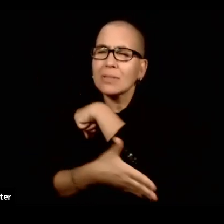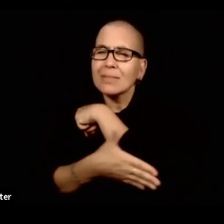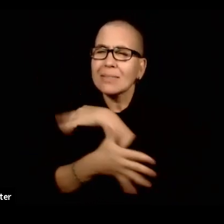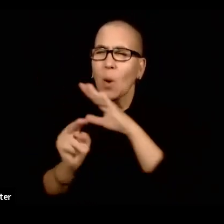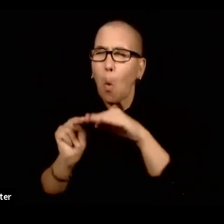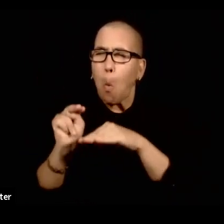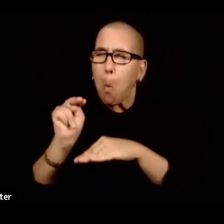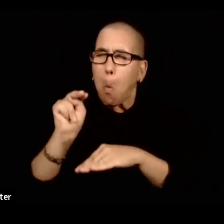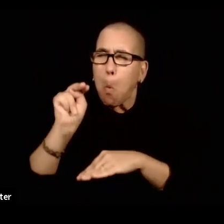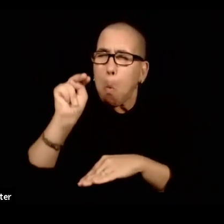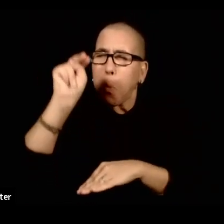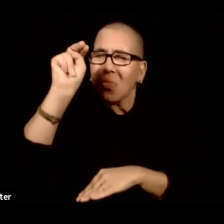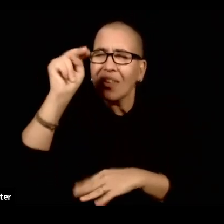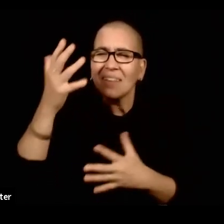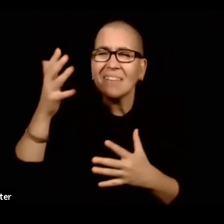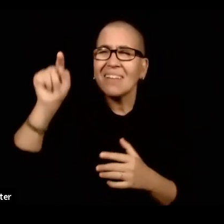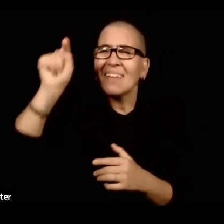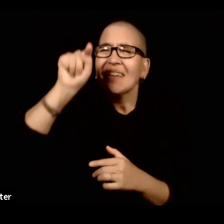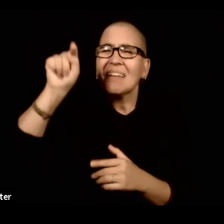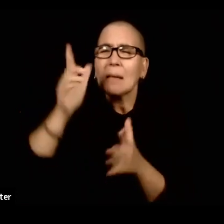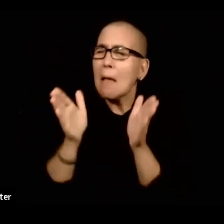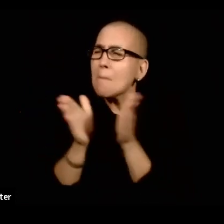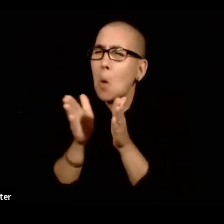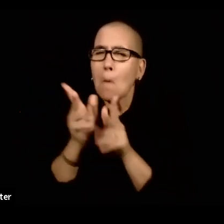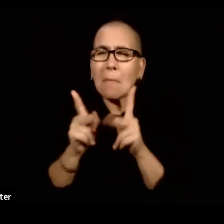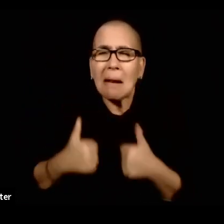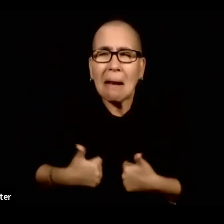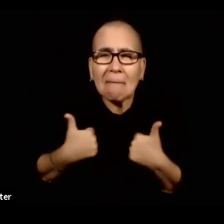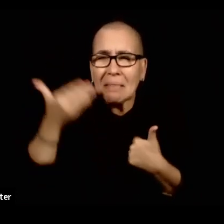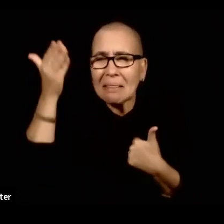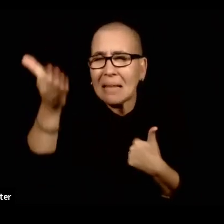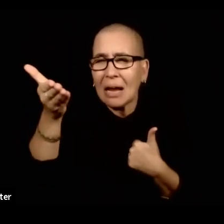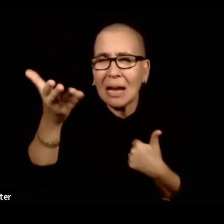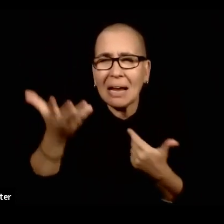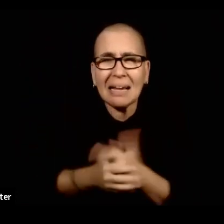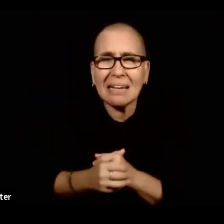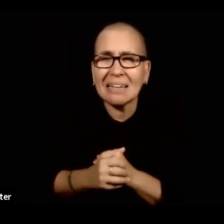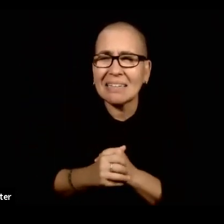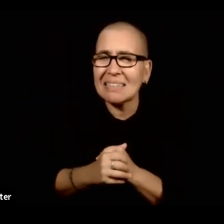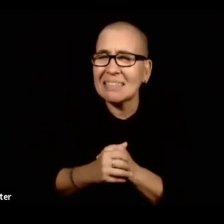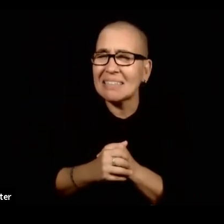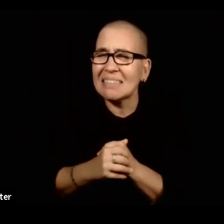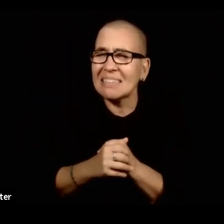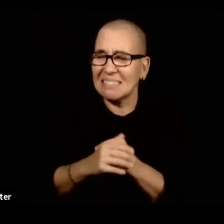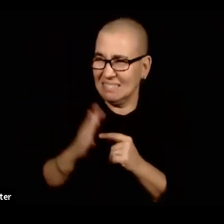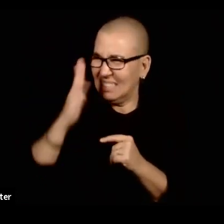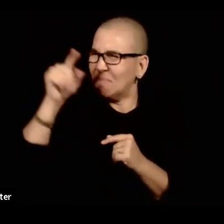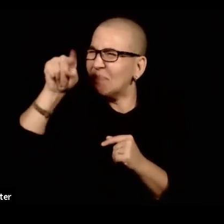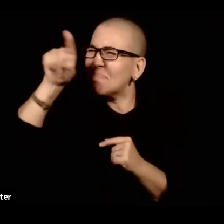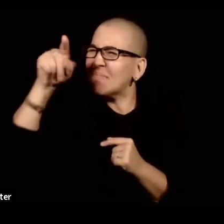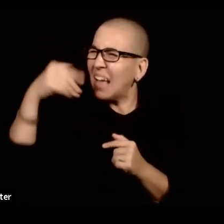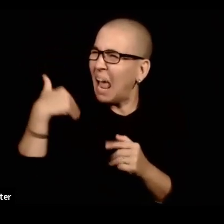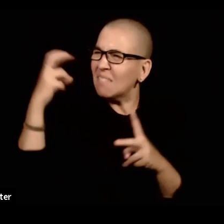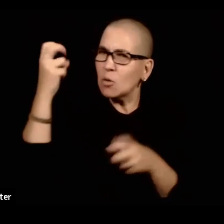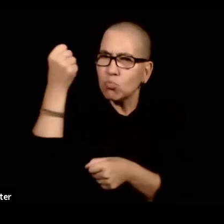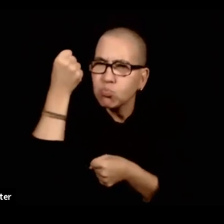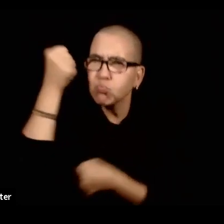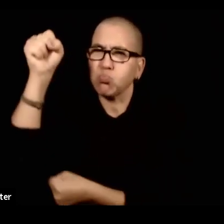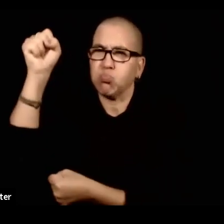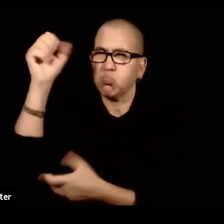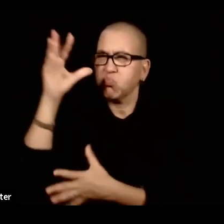idea that it was sort of a protest, it sounds like from some of the communication, is there concern that people won't get